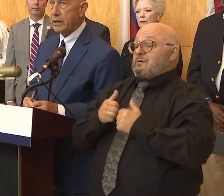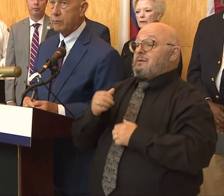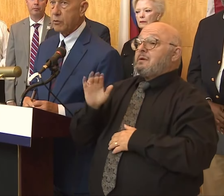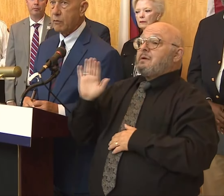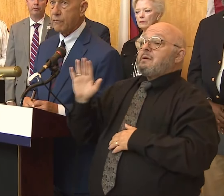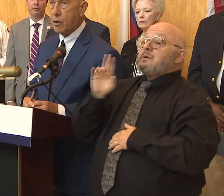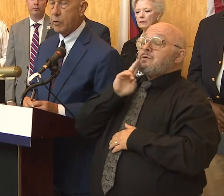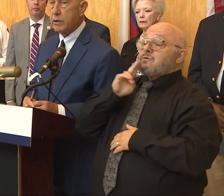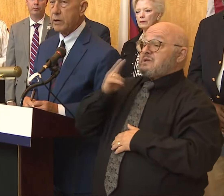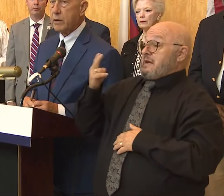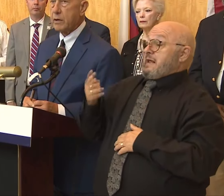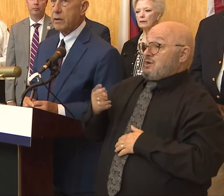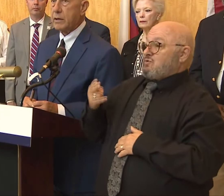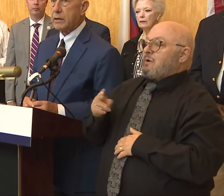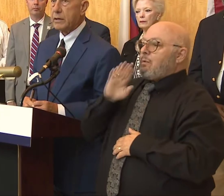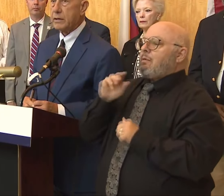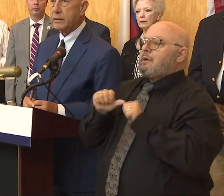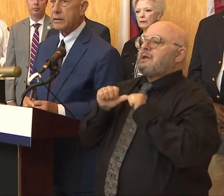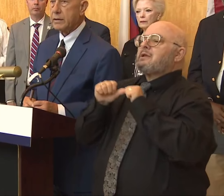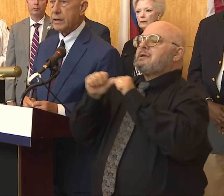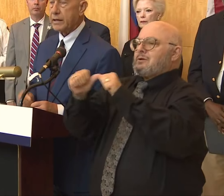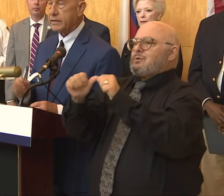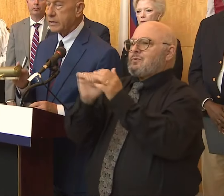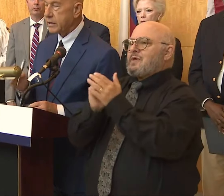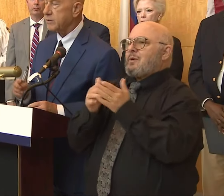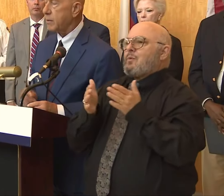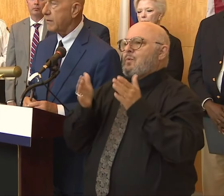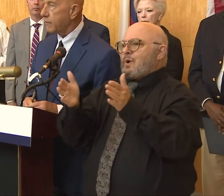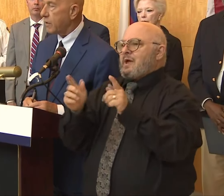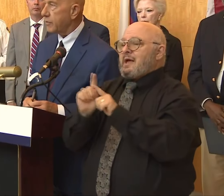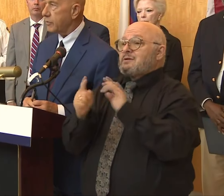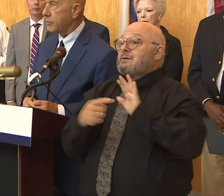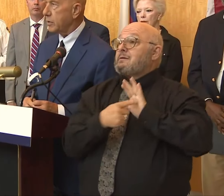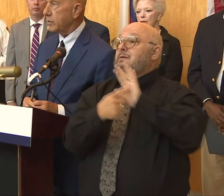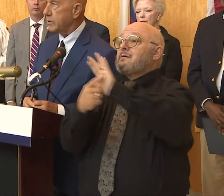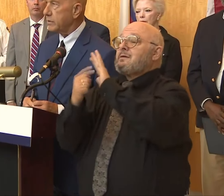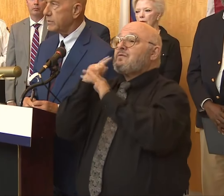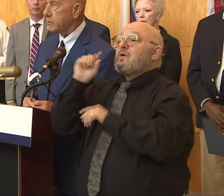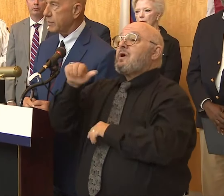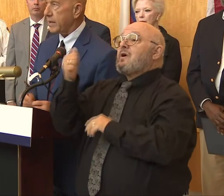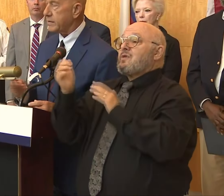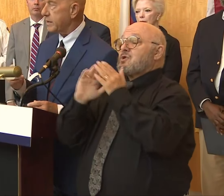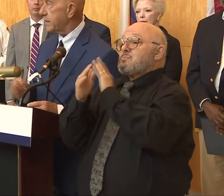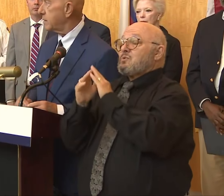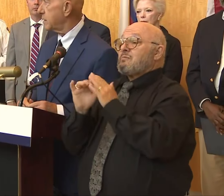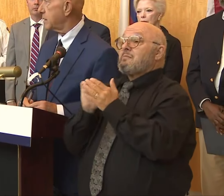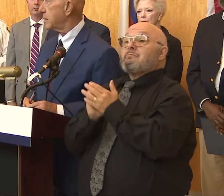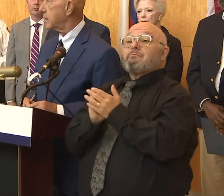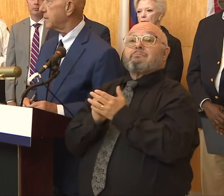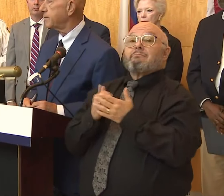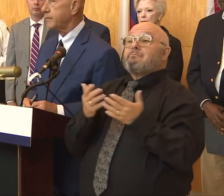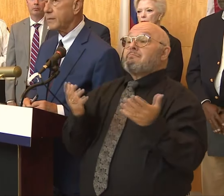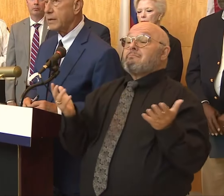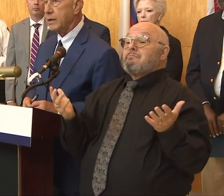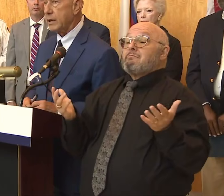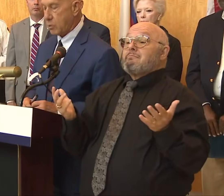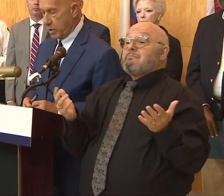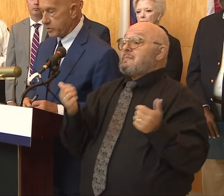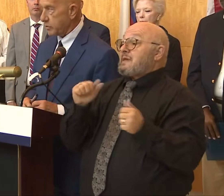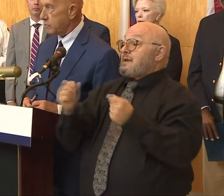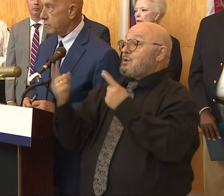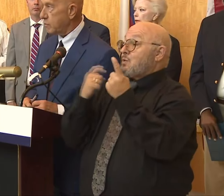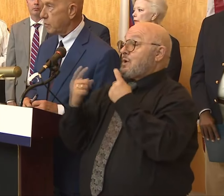Houston, and it will go forward as a display for other communities. With that said,